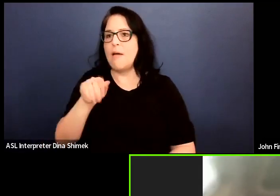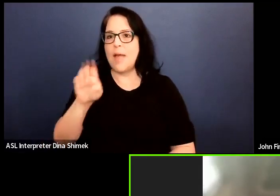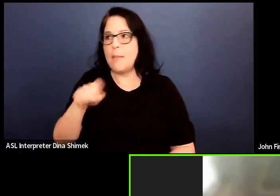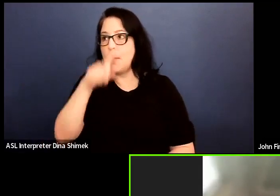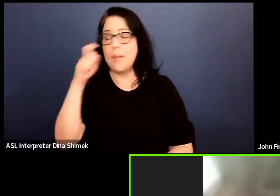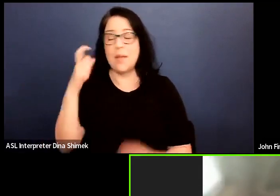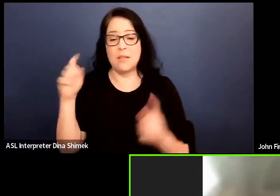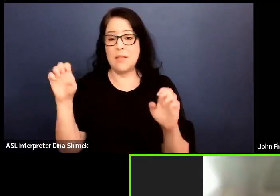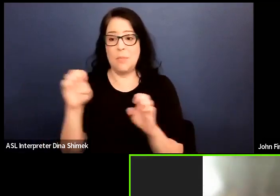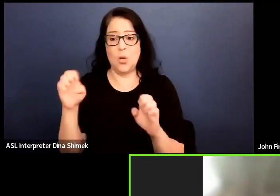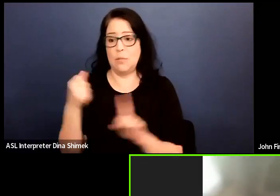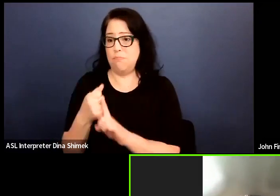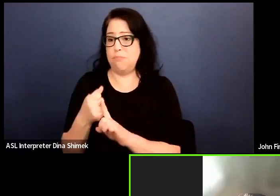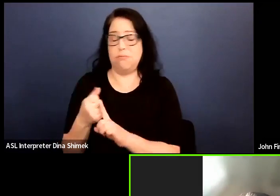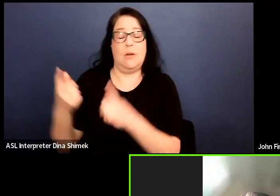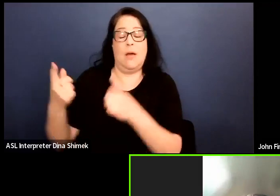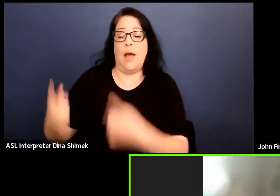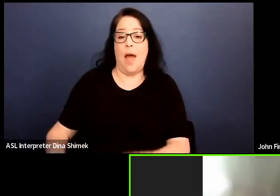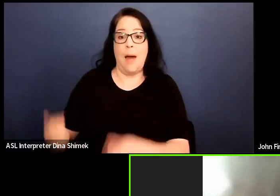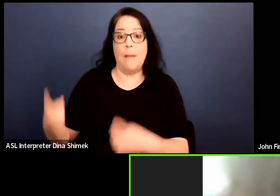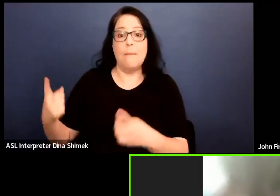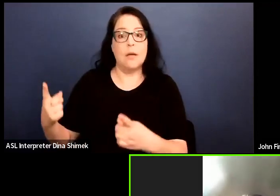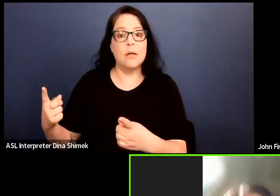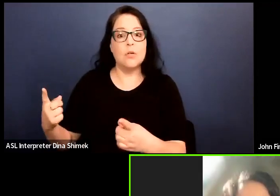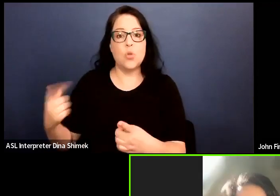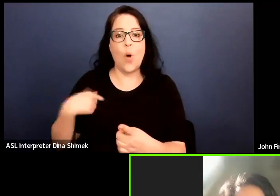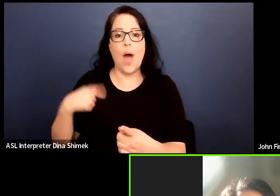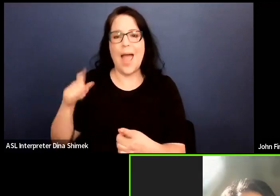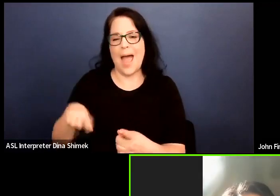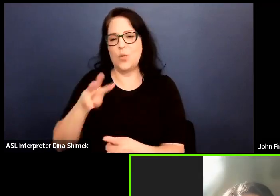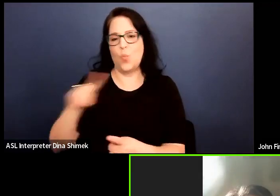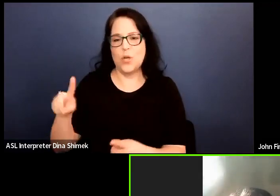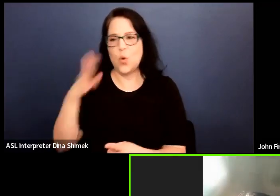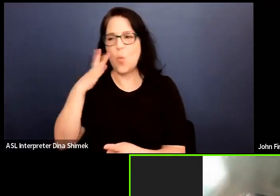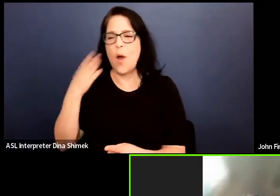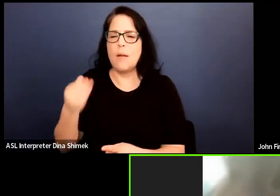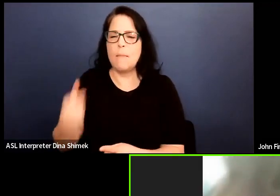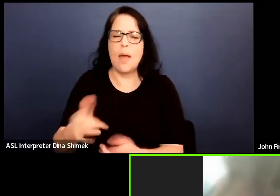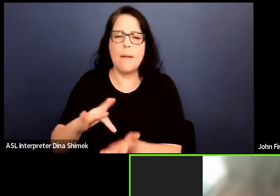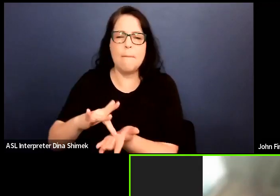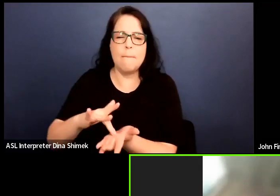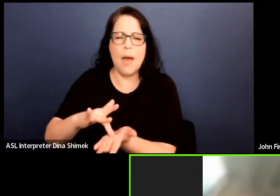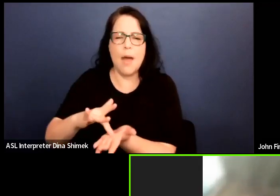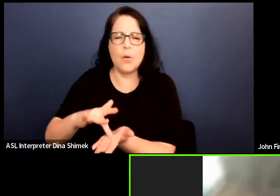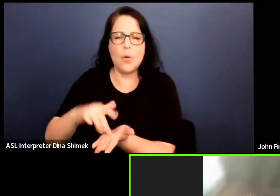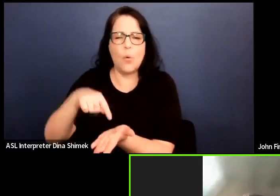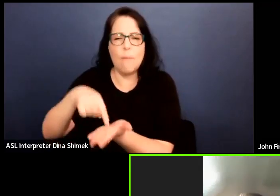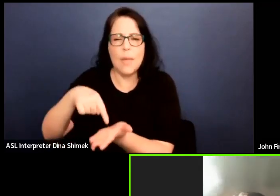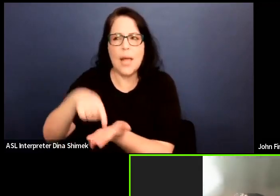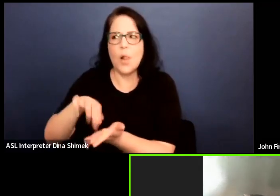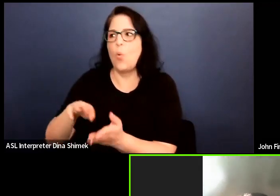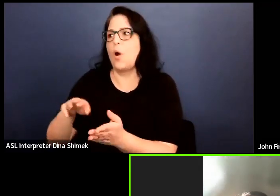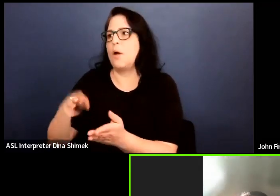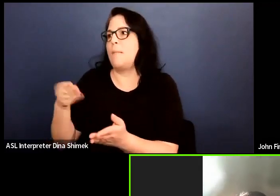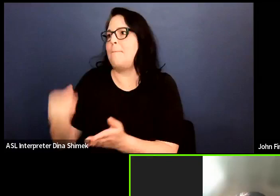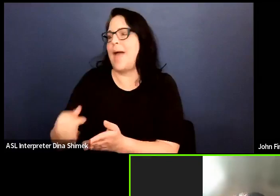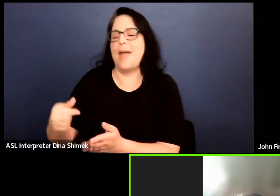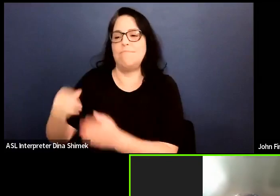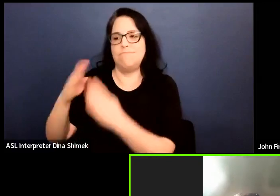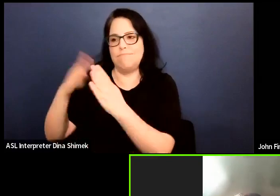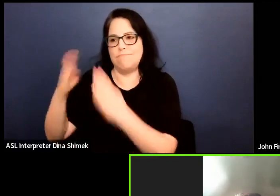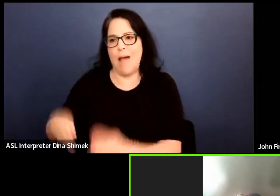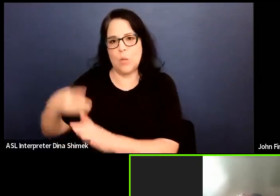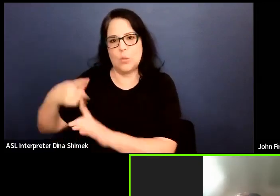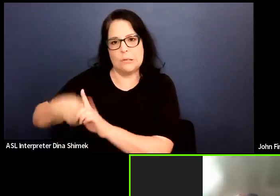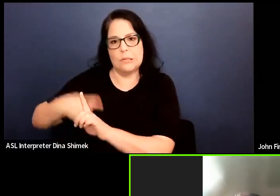do happen. So there have been times where I've had to make withdrawals to pay medical bills or pay a house bill, but, you know, it's